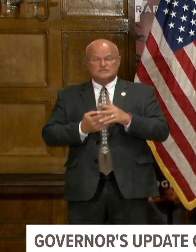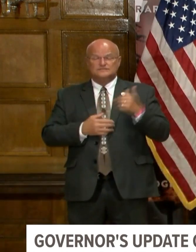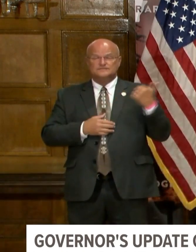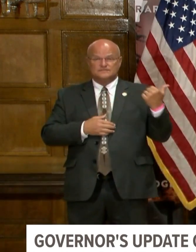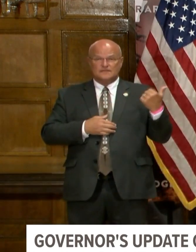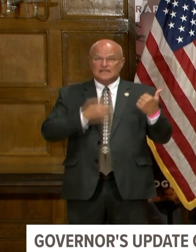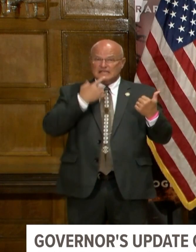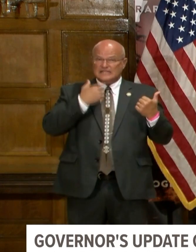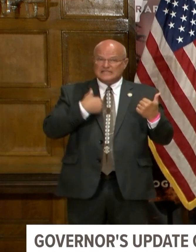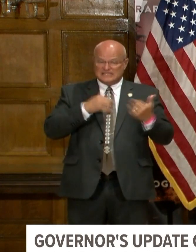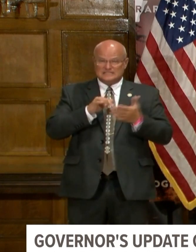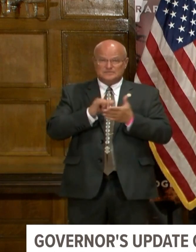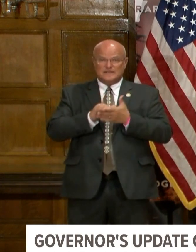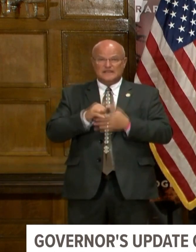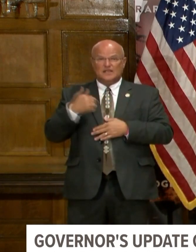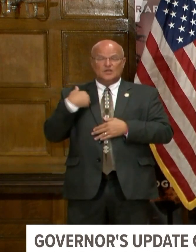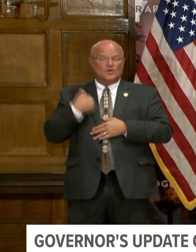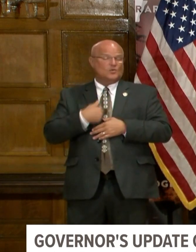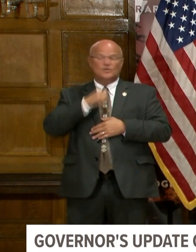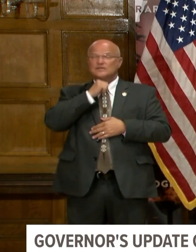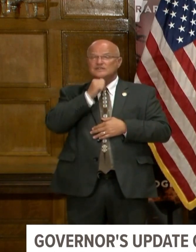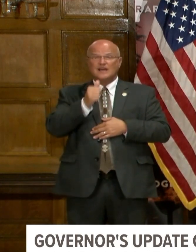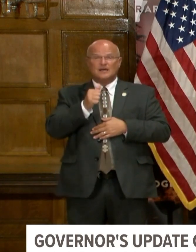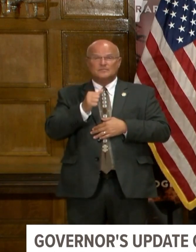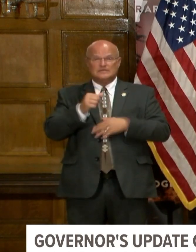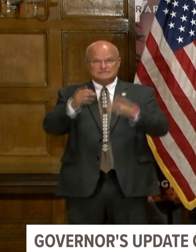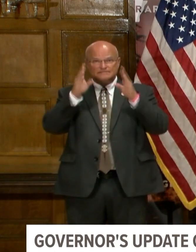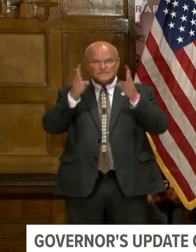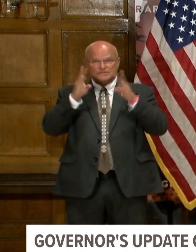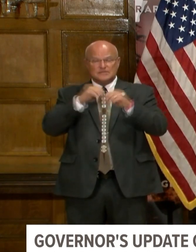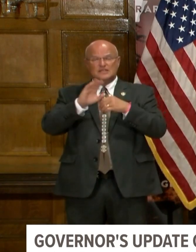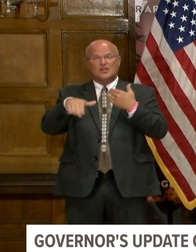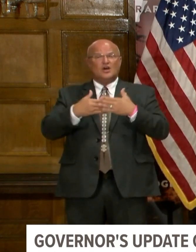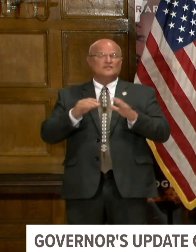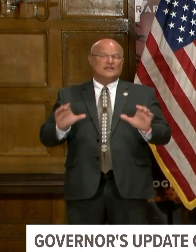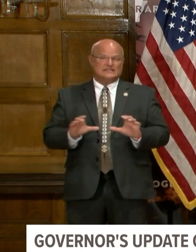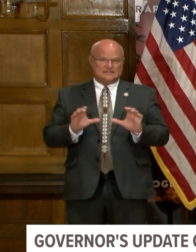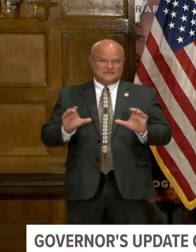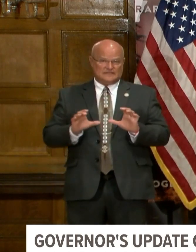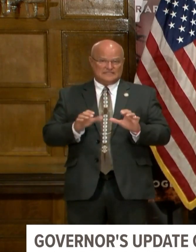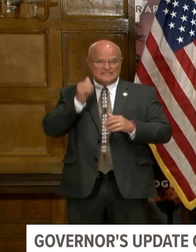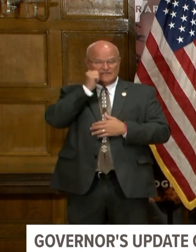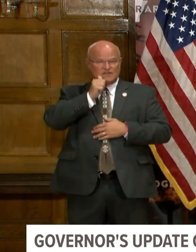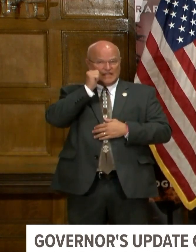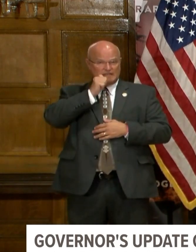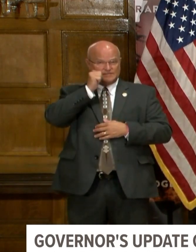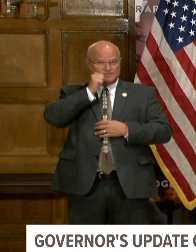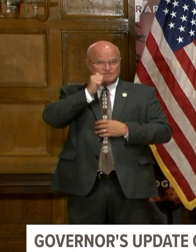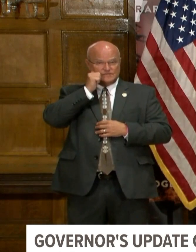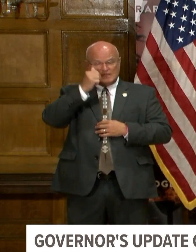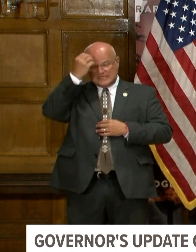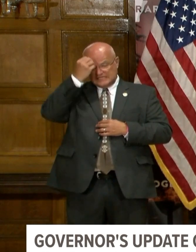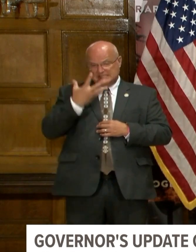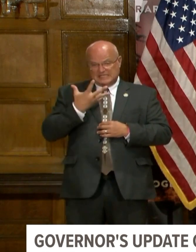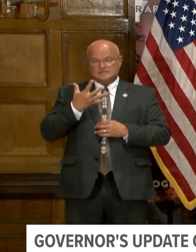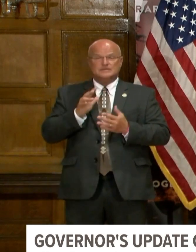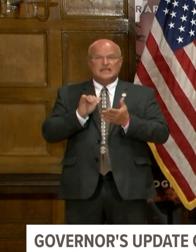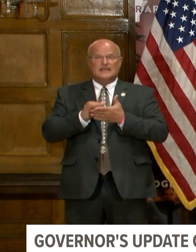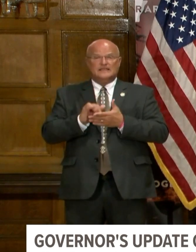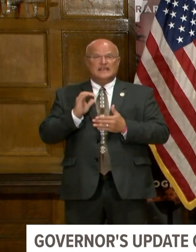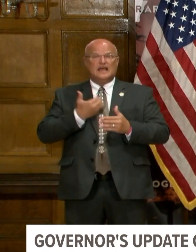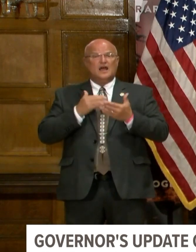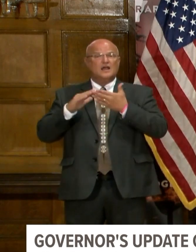that, you know, we are not being disciplined in all of our activities every day. It tells me that